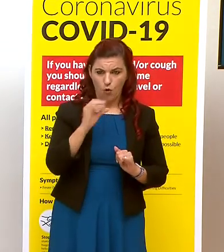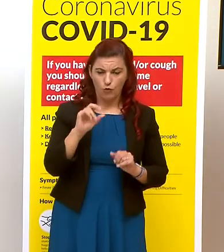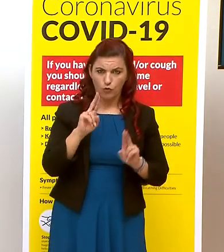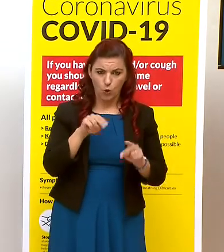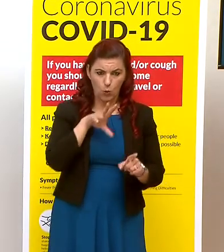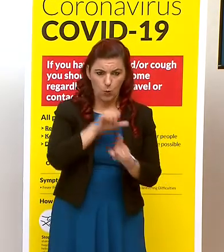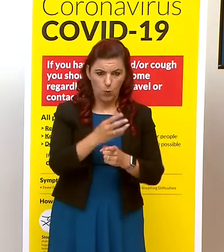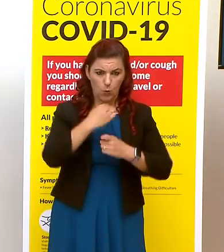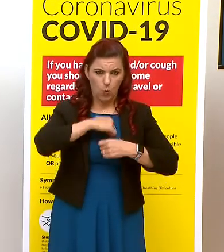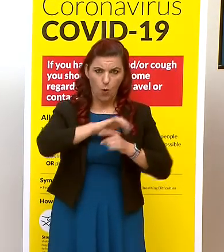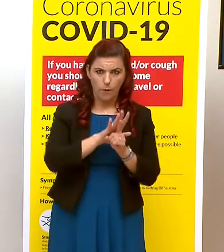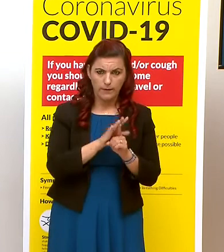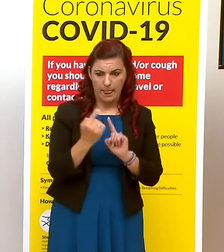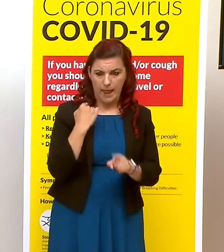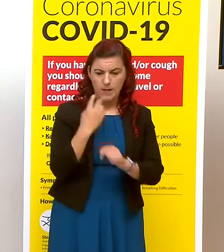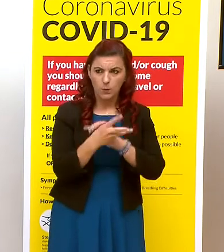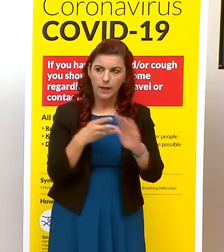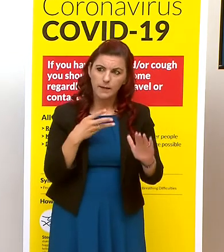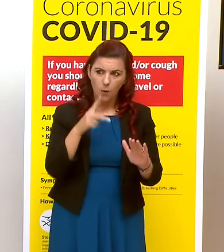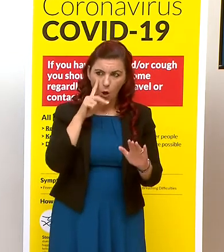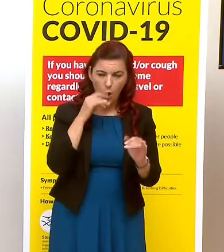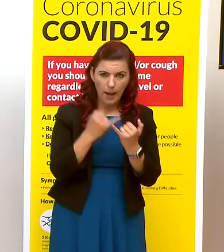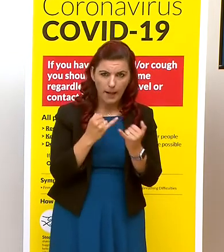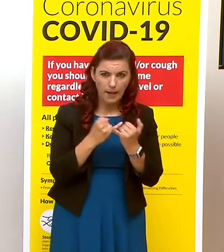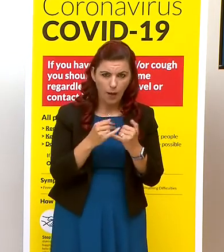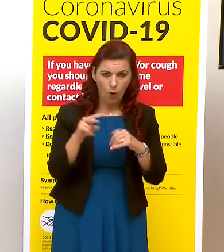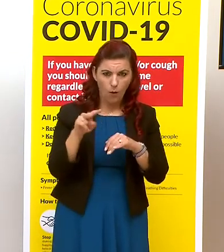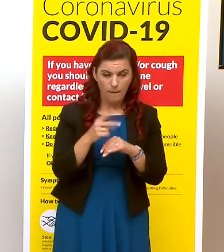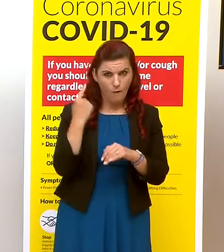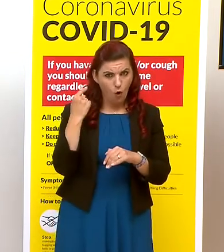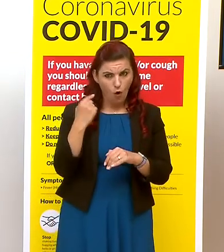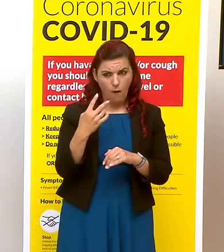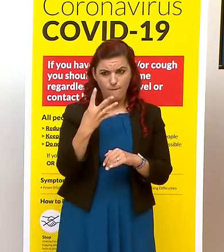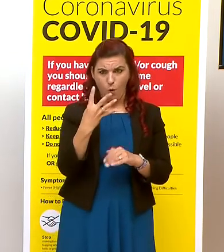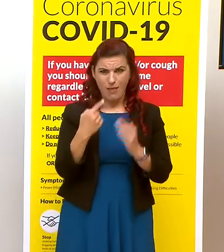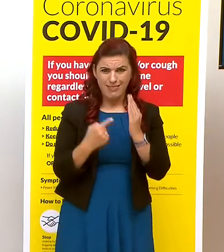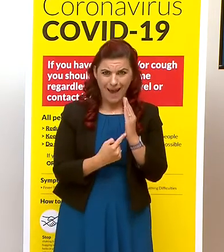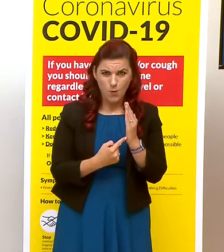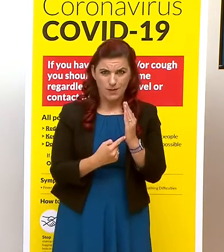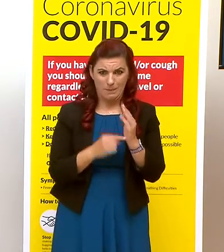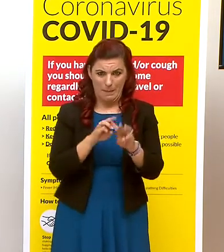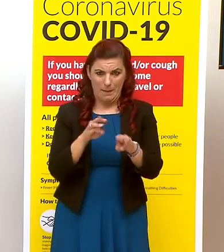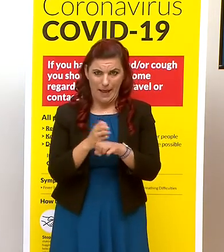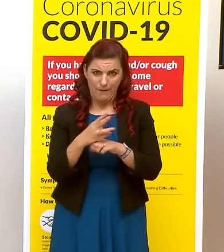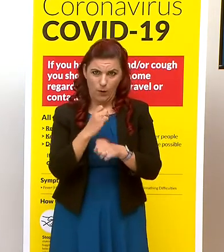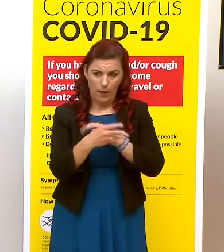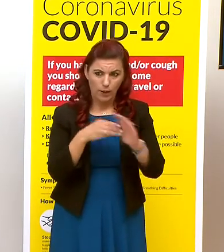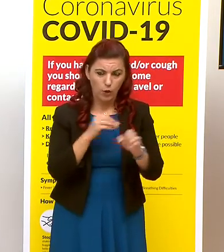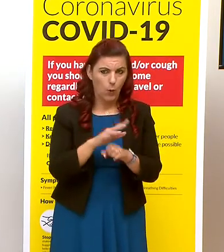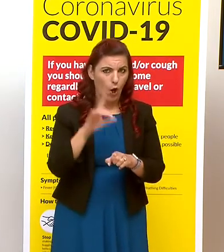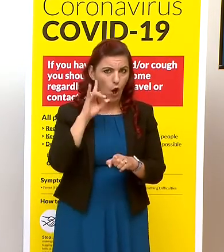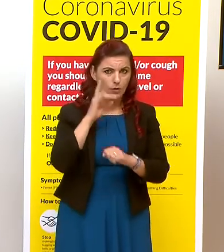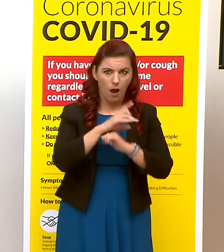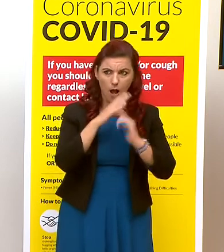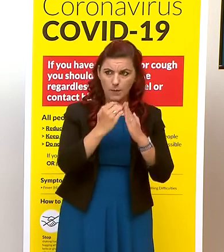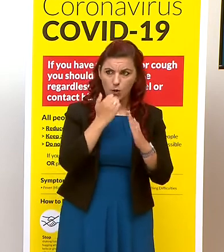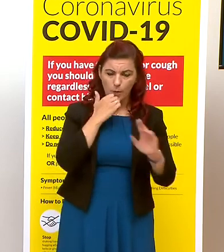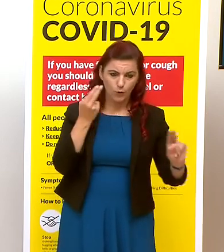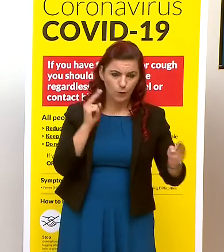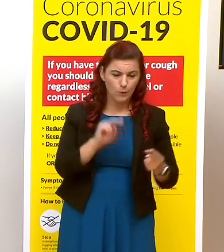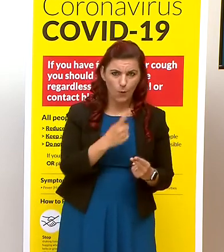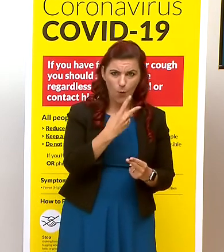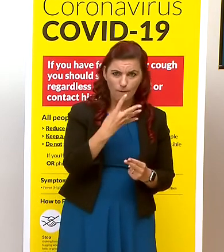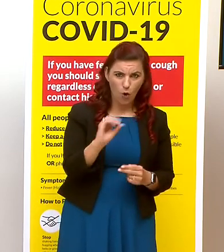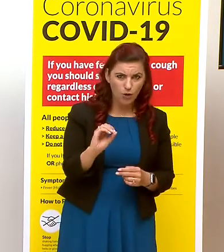easy to forget that in the middle of April we had over 4,000 cases in a week. We also heard hospital numbers down to 140 from a peak of